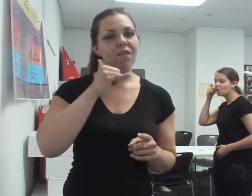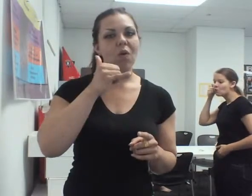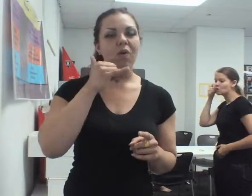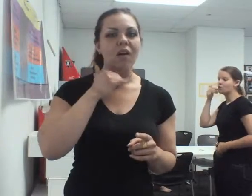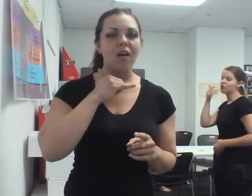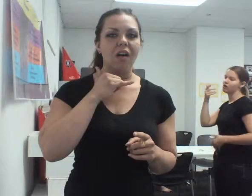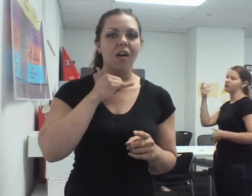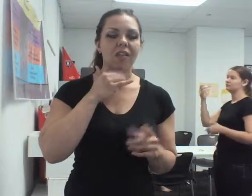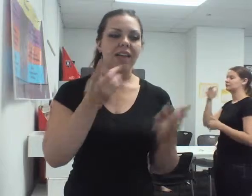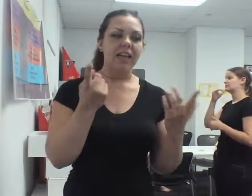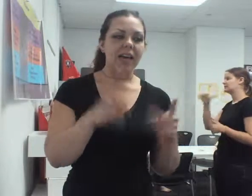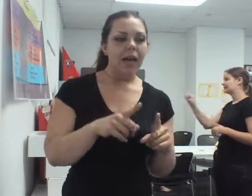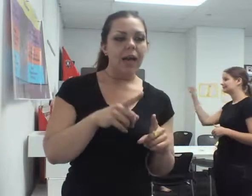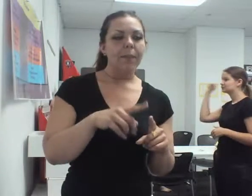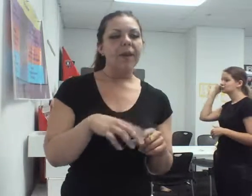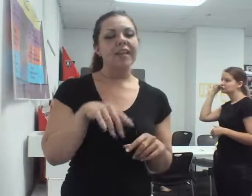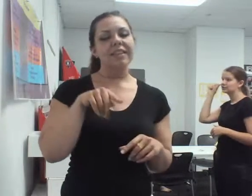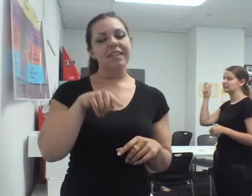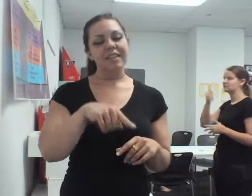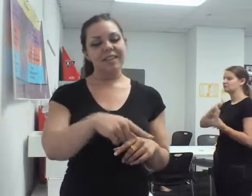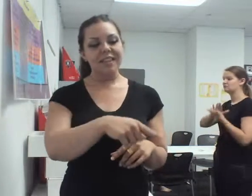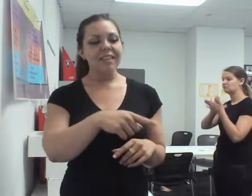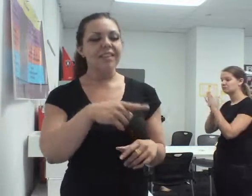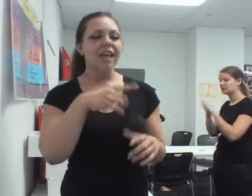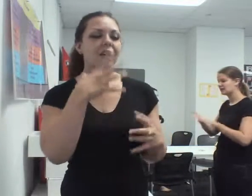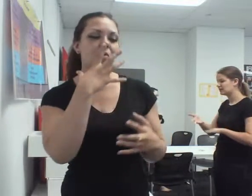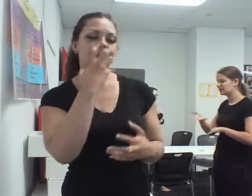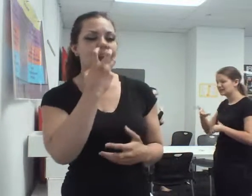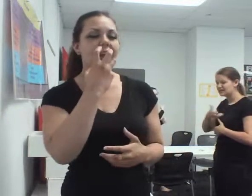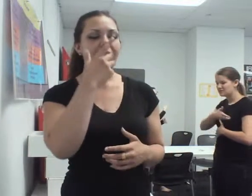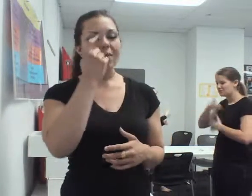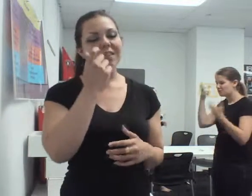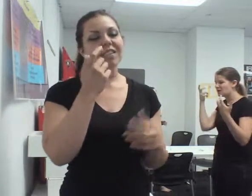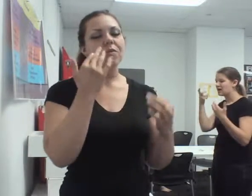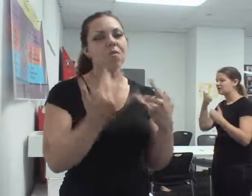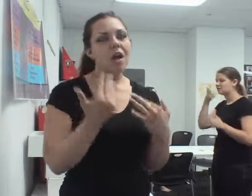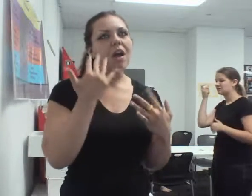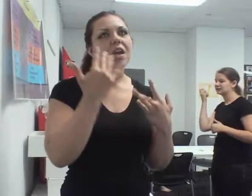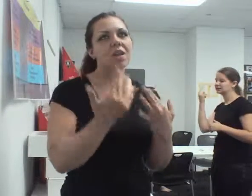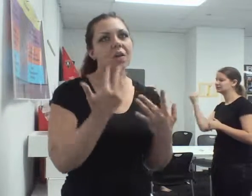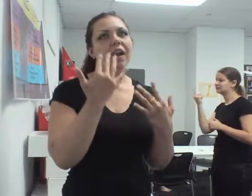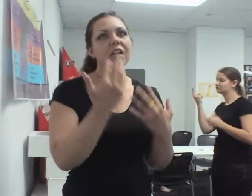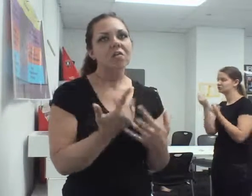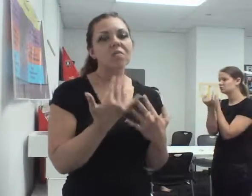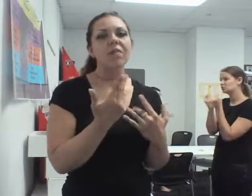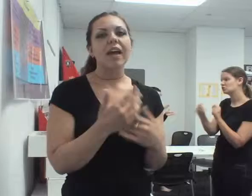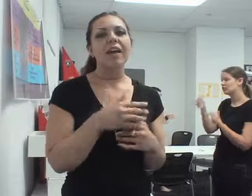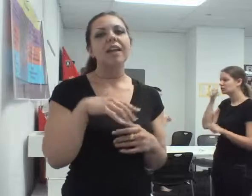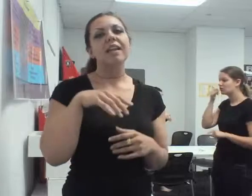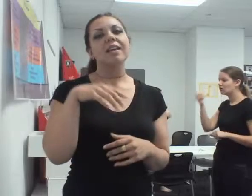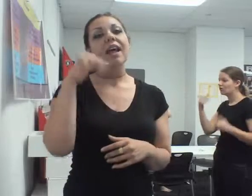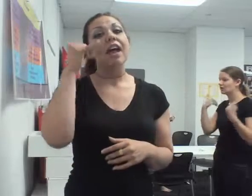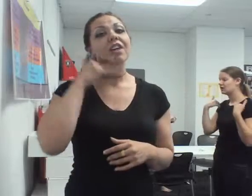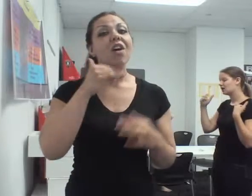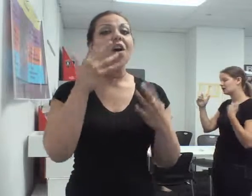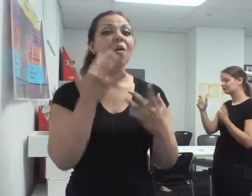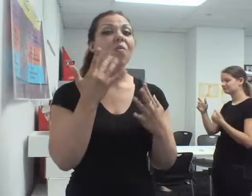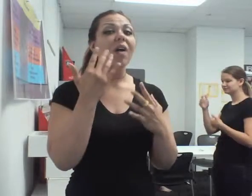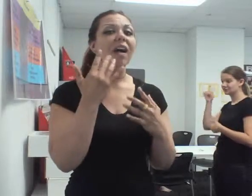mad because while they were waiting online, their call waiting kept beeping in and somebody else was trying to get a hold of them. Well, most deaf